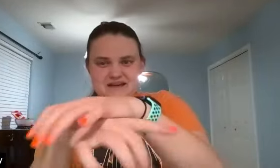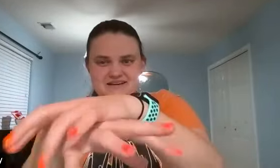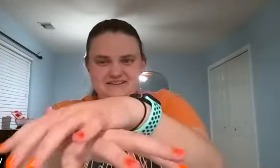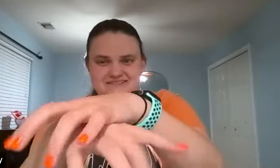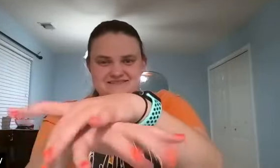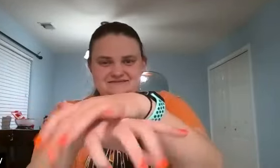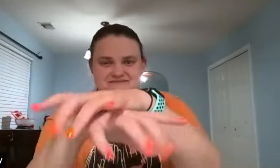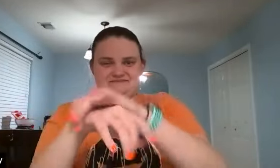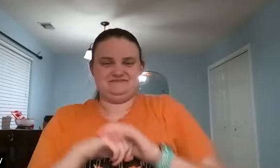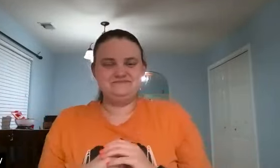Spider.